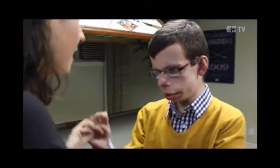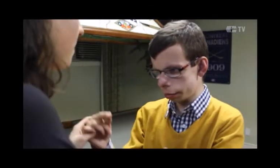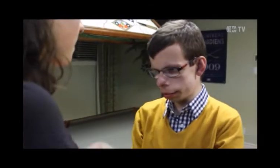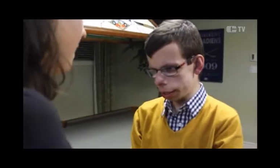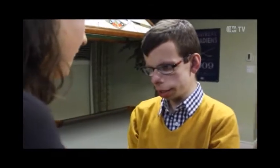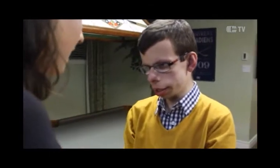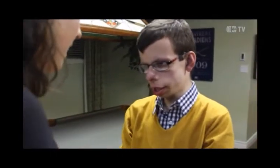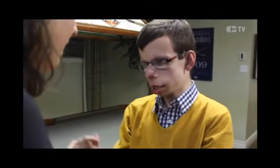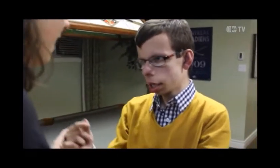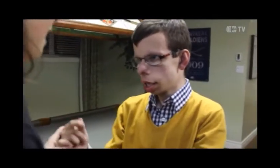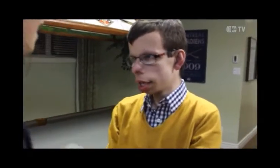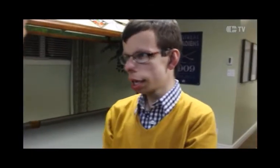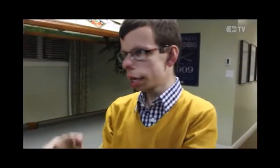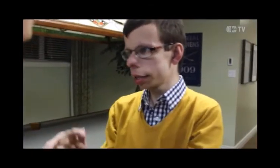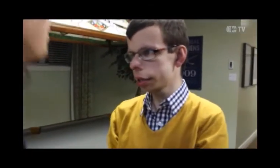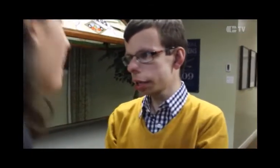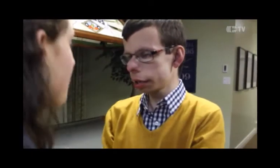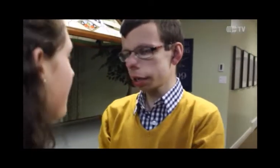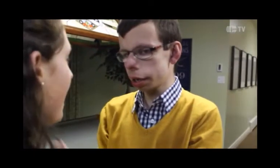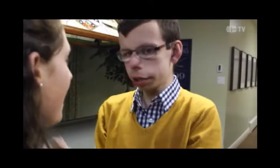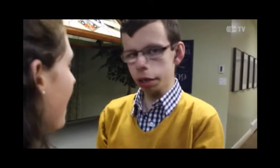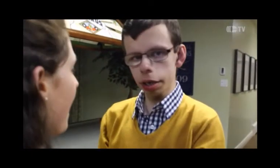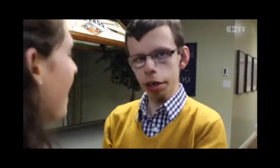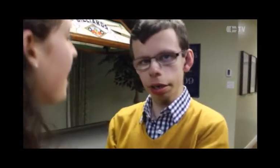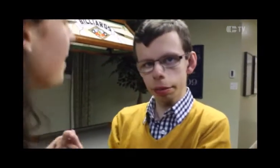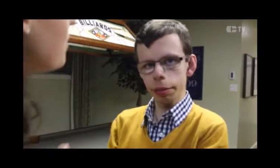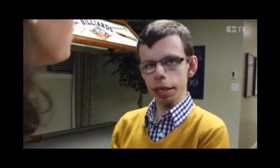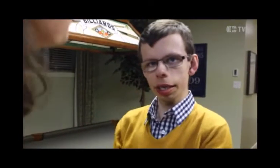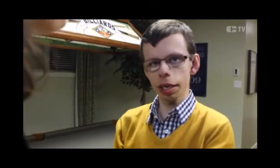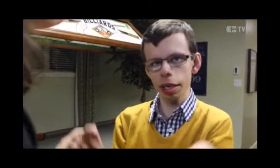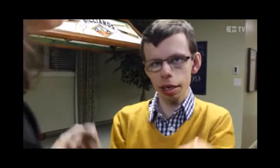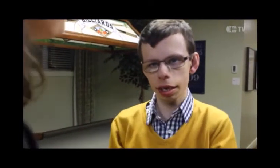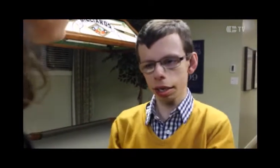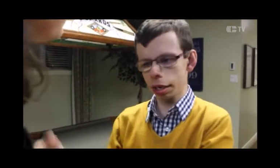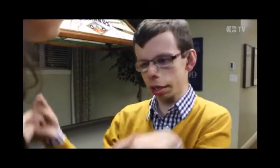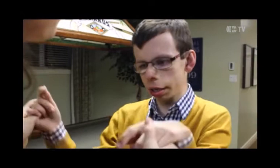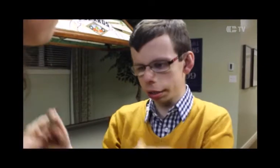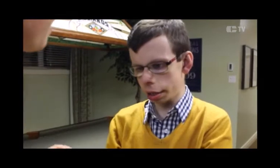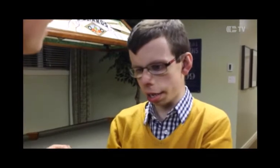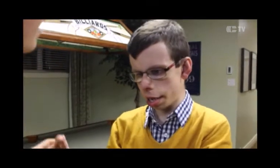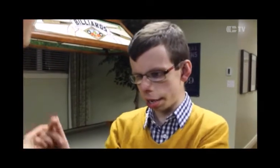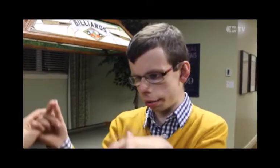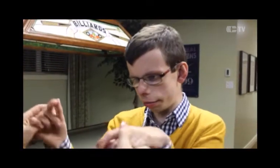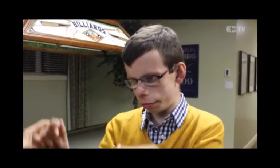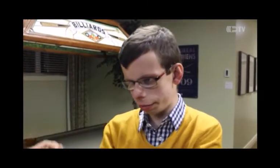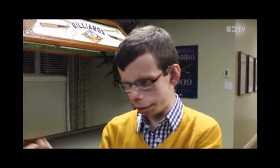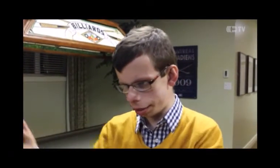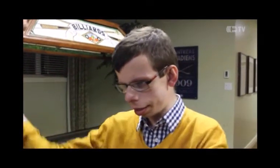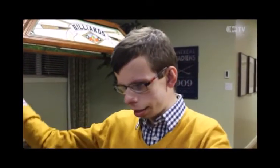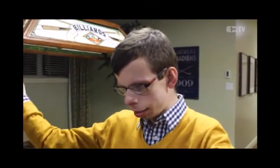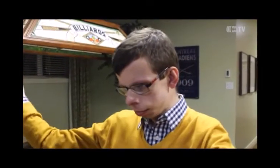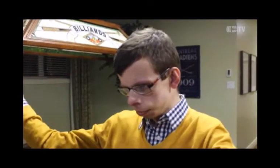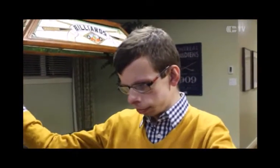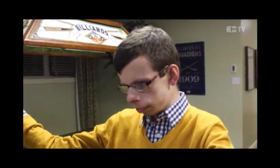other night, dear, as I lay sleeping, I dreamt I held you in my